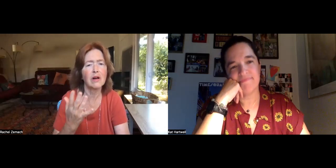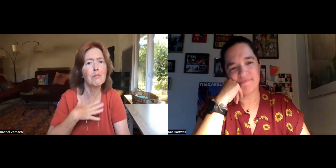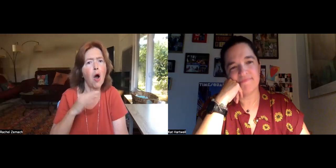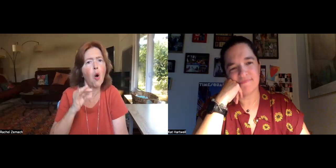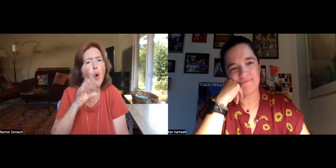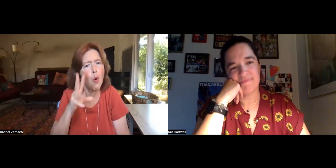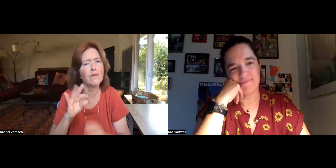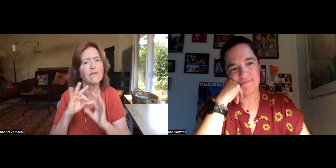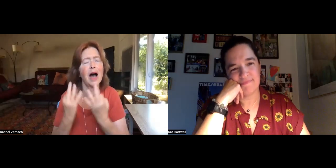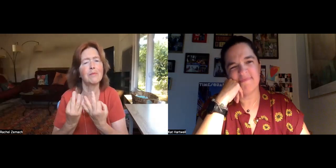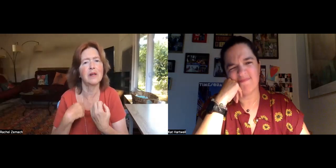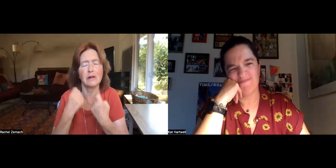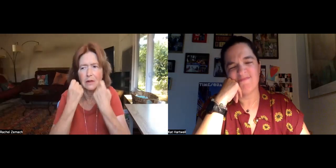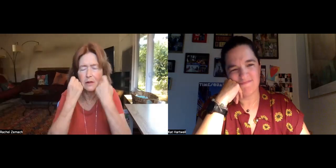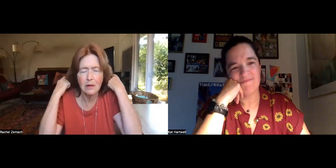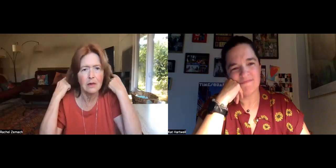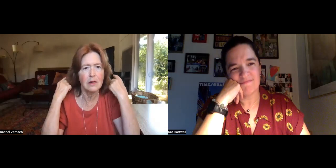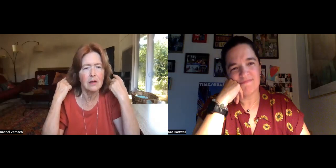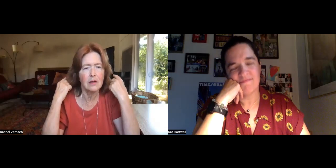My own family.